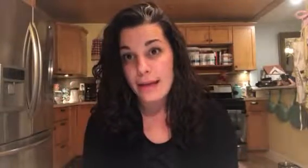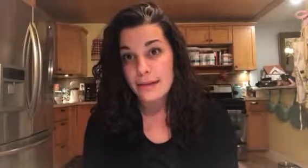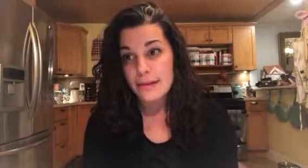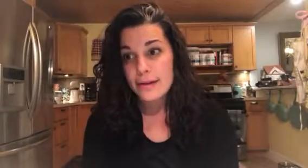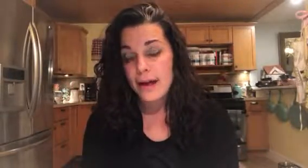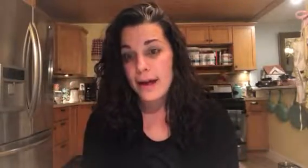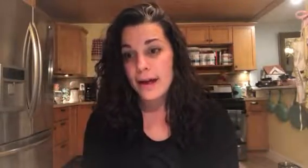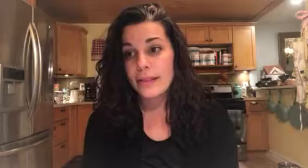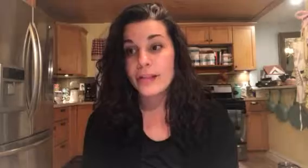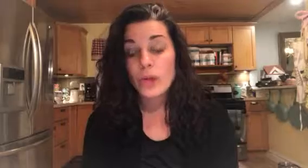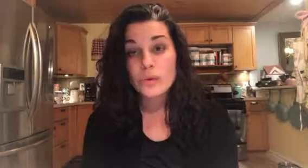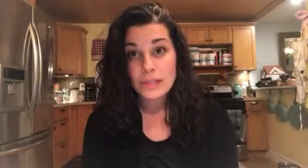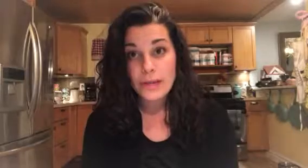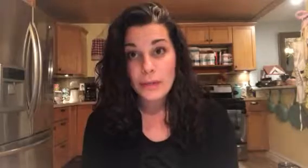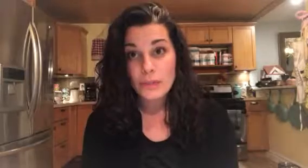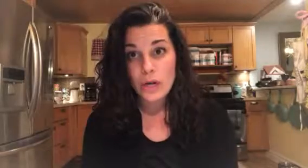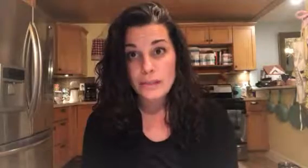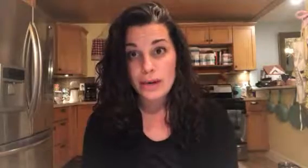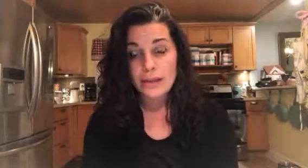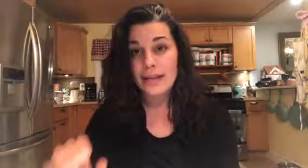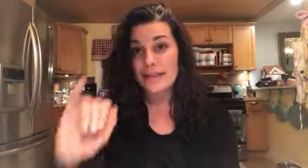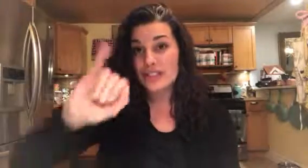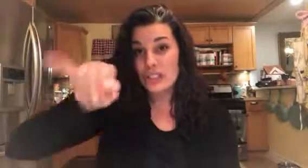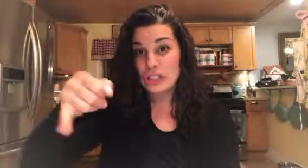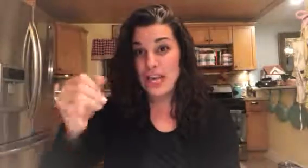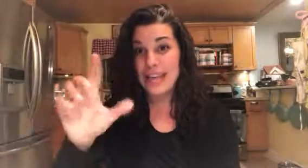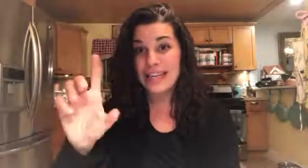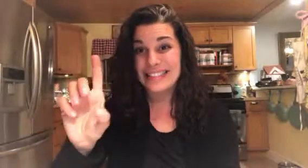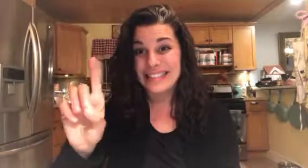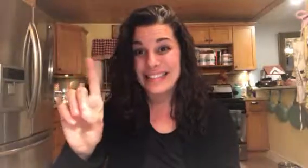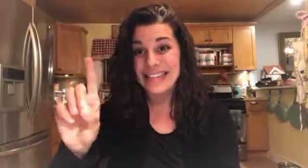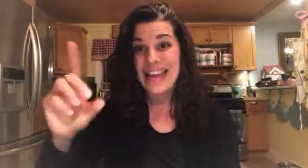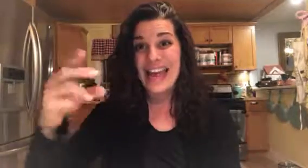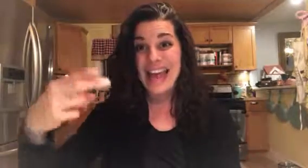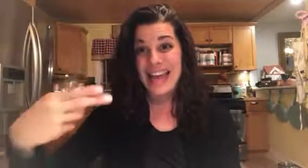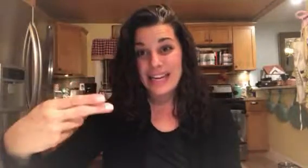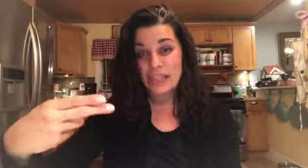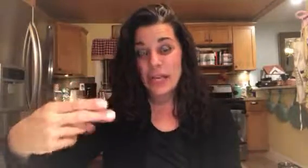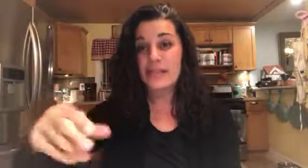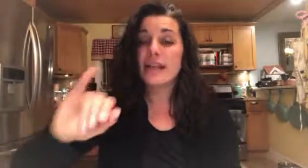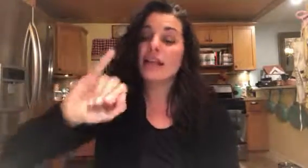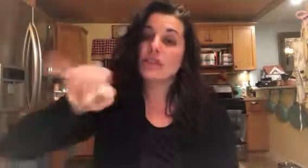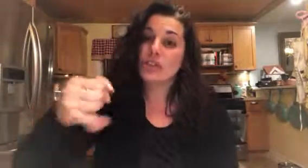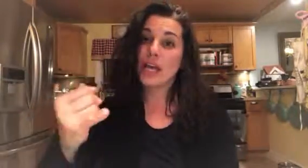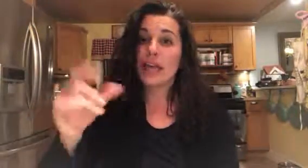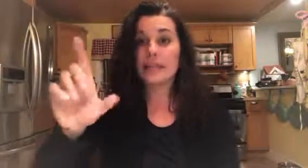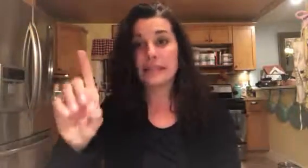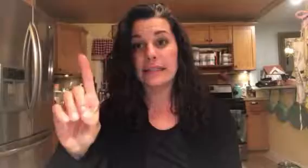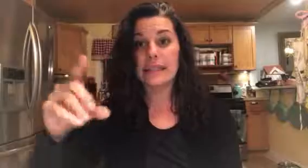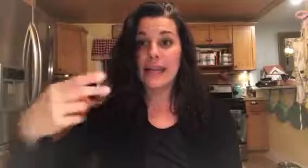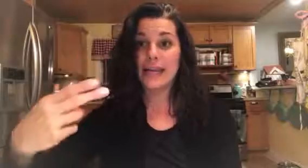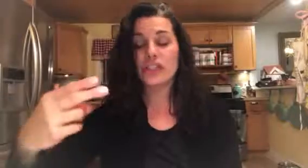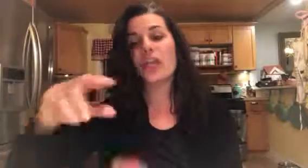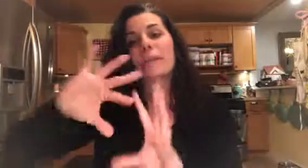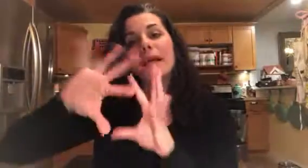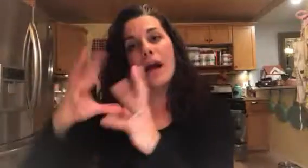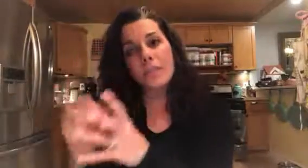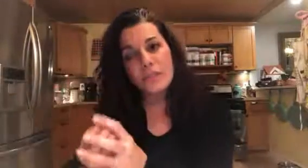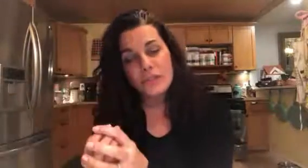sign, like a loan sign that we talked about in class. It's J-D-H. And instead of J-D-H, it becomes its